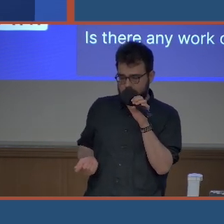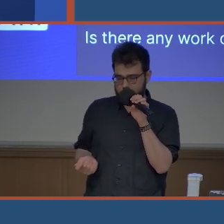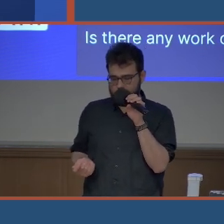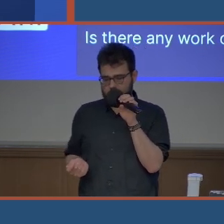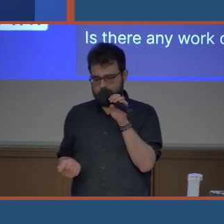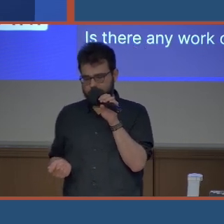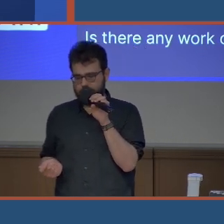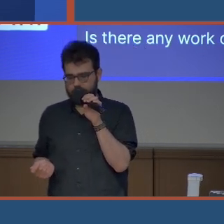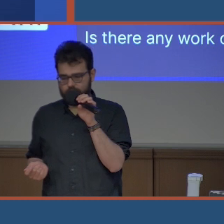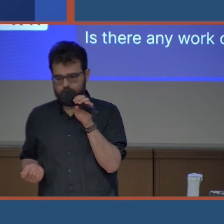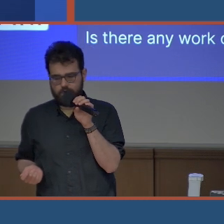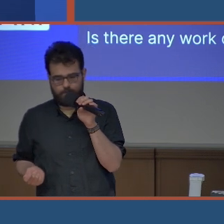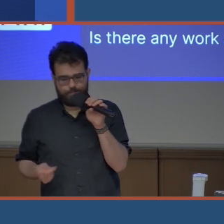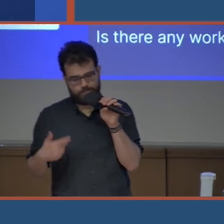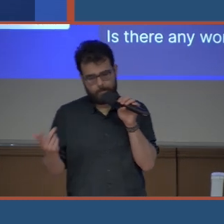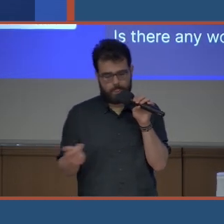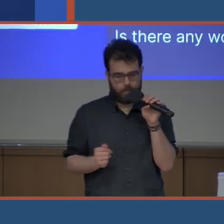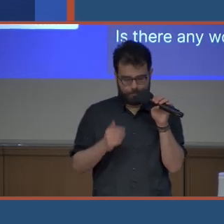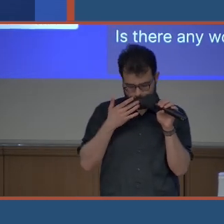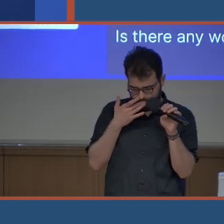sign language, you have to,